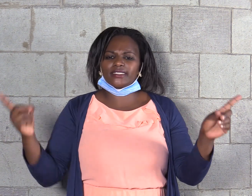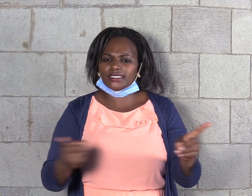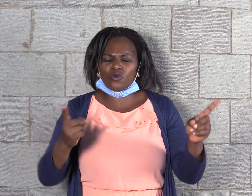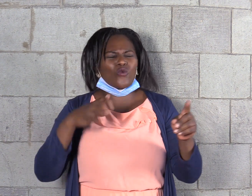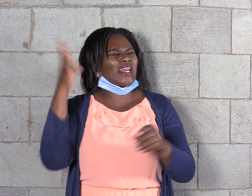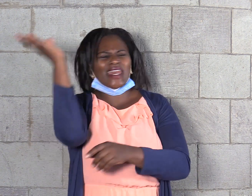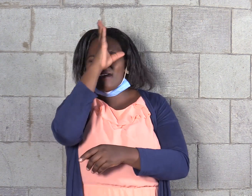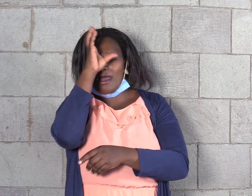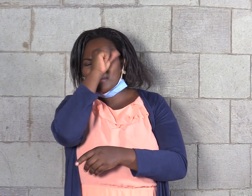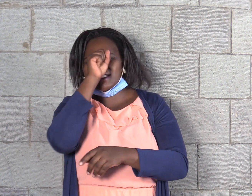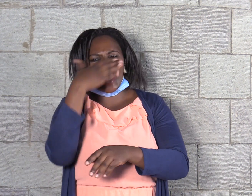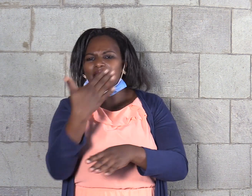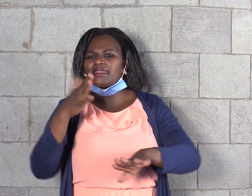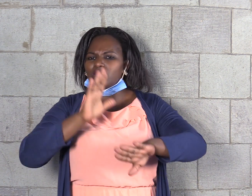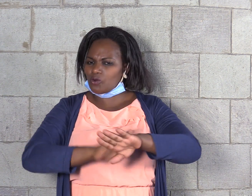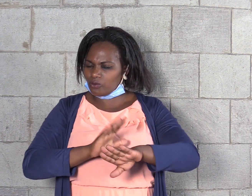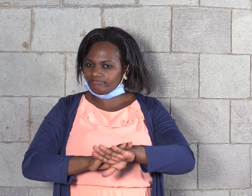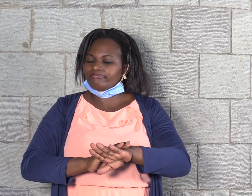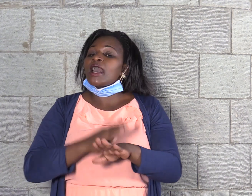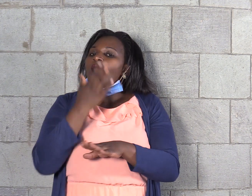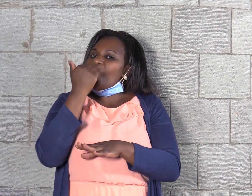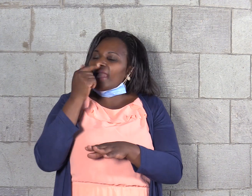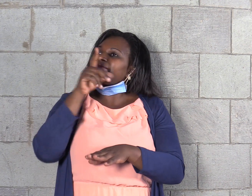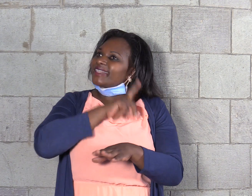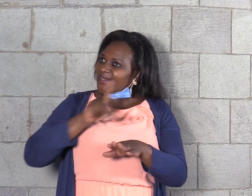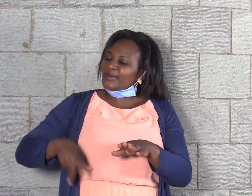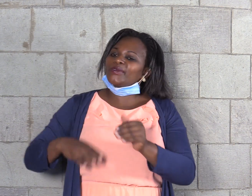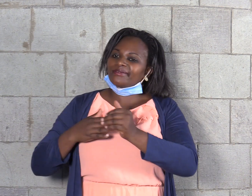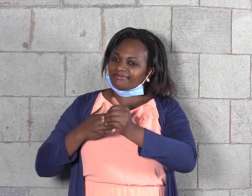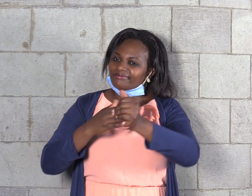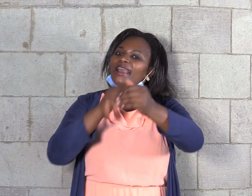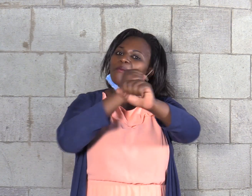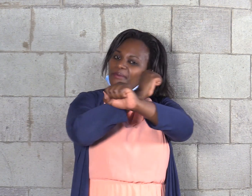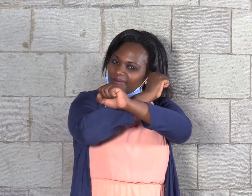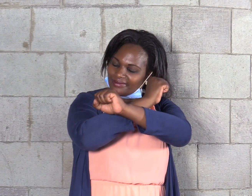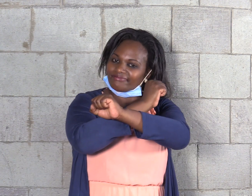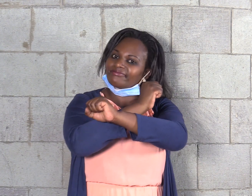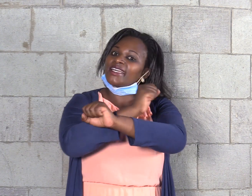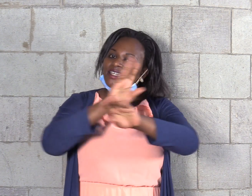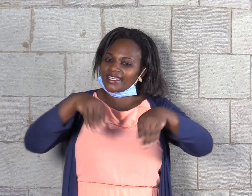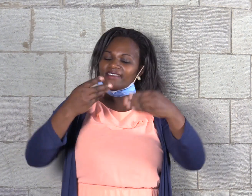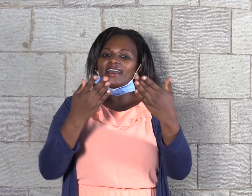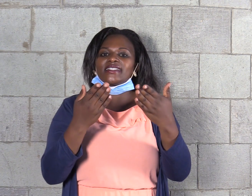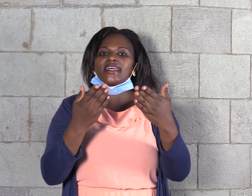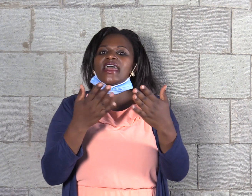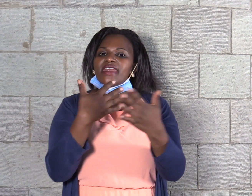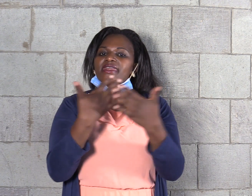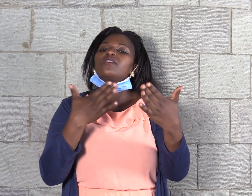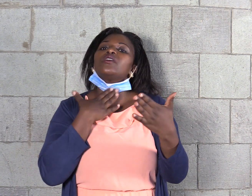anything good, because he will guide us, he will protect us, he will give us that cool thing that we need, he will provide for